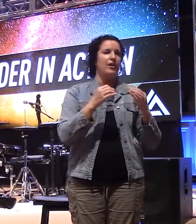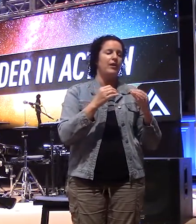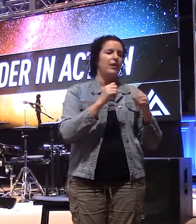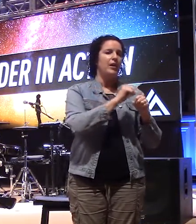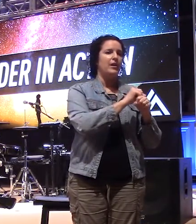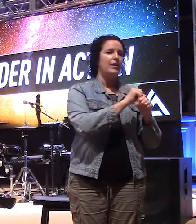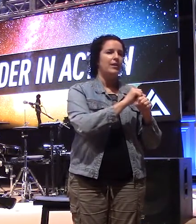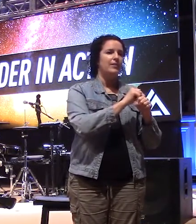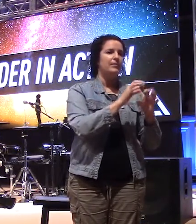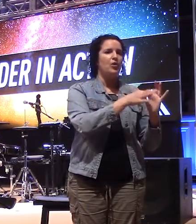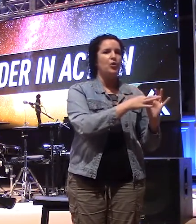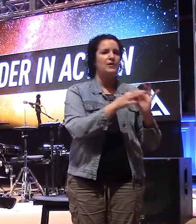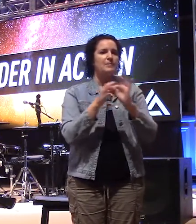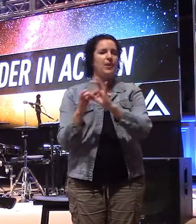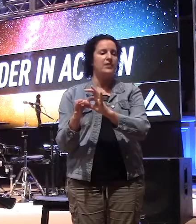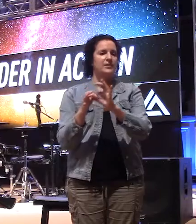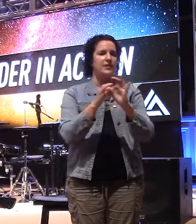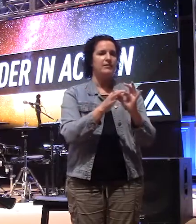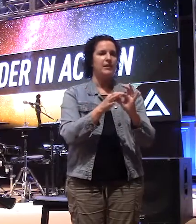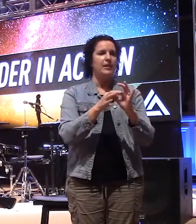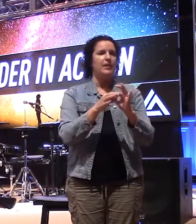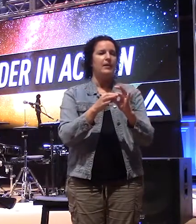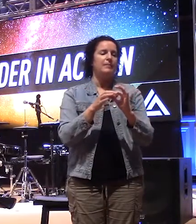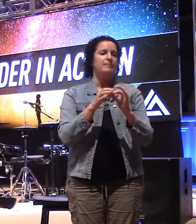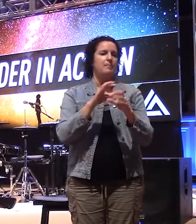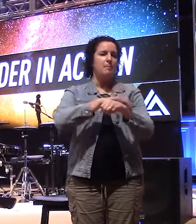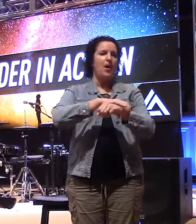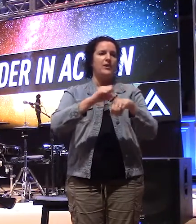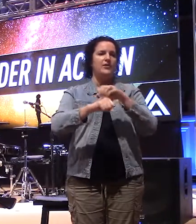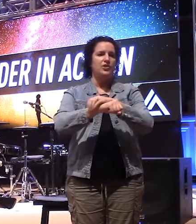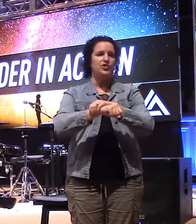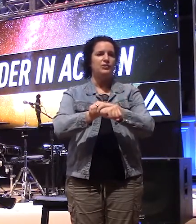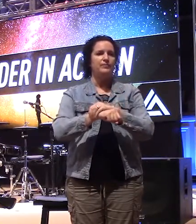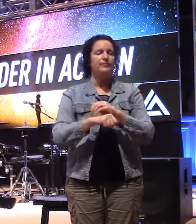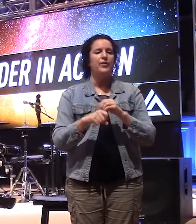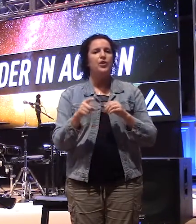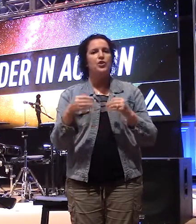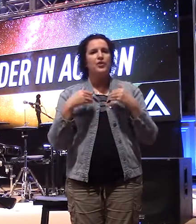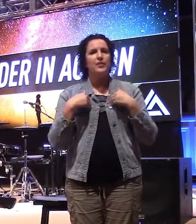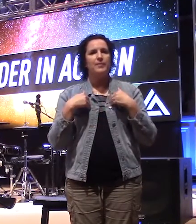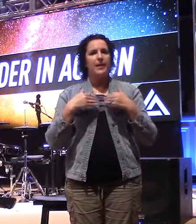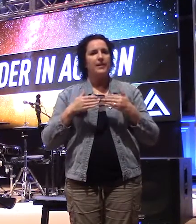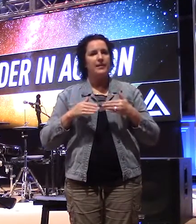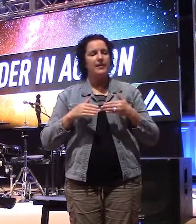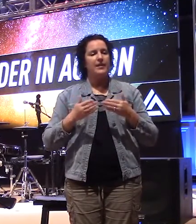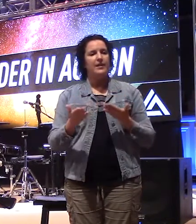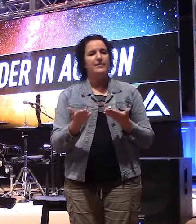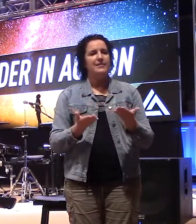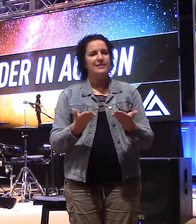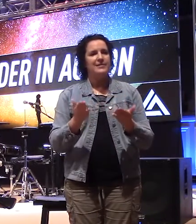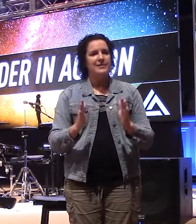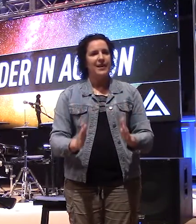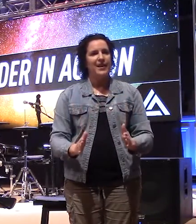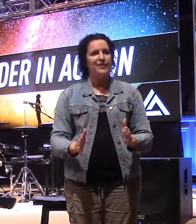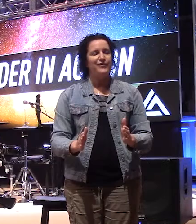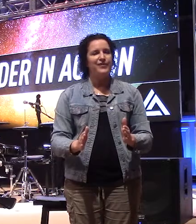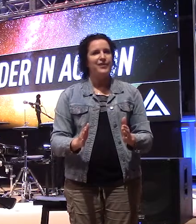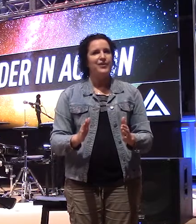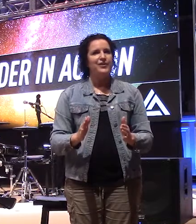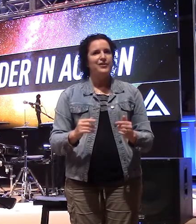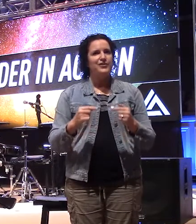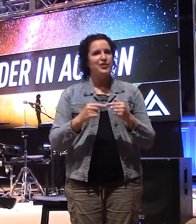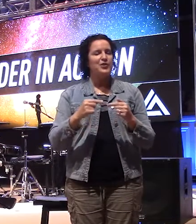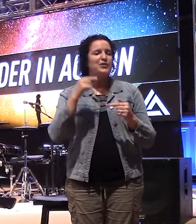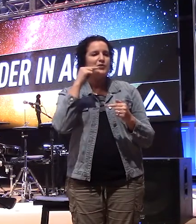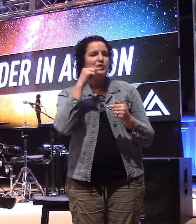toothbrush and a slave to galleys, or you can be a slave to your toothbrush and free from galleys. Every